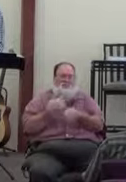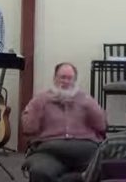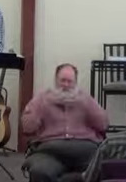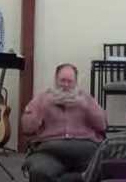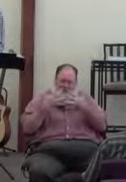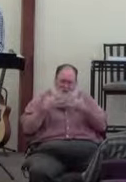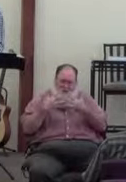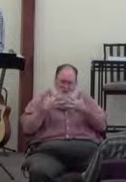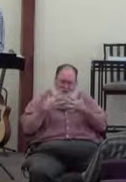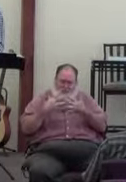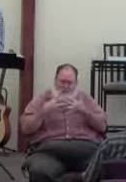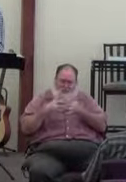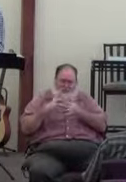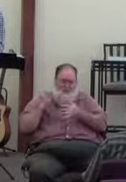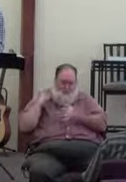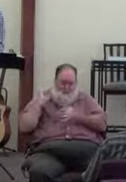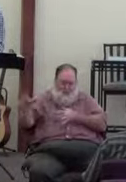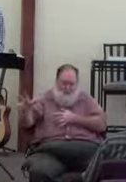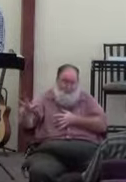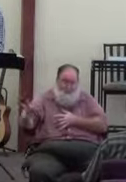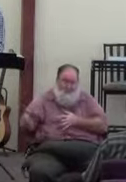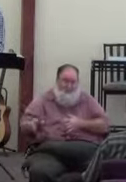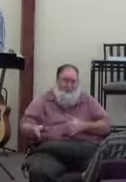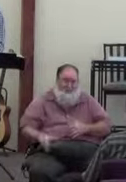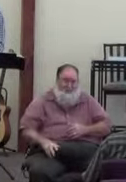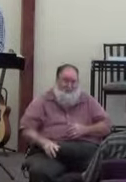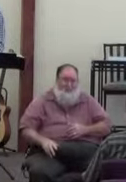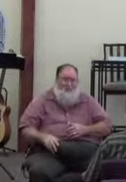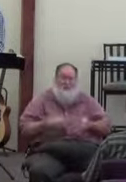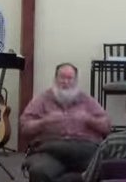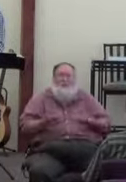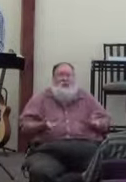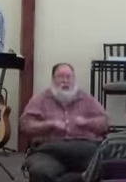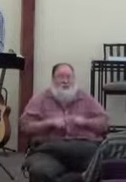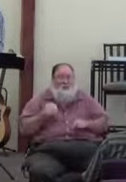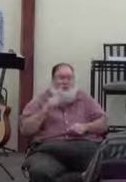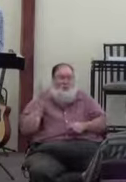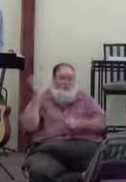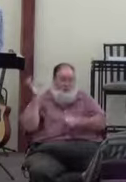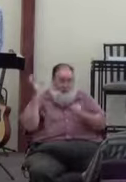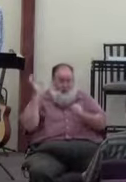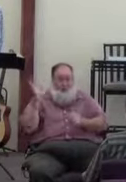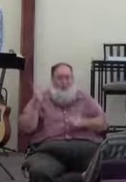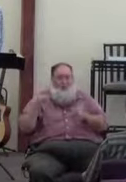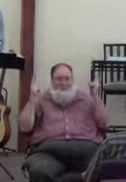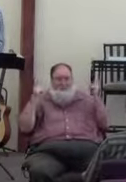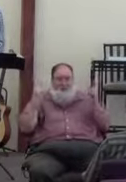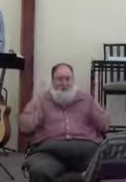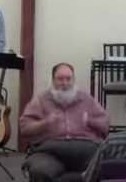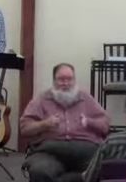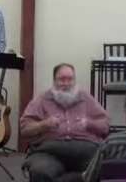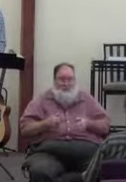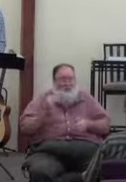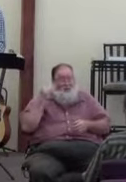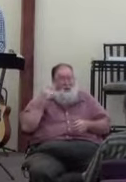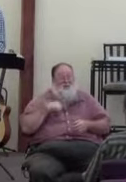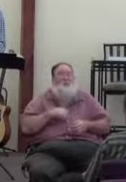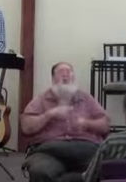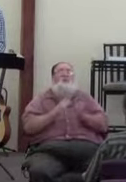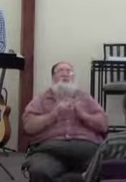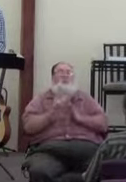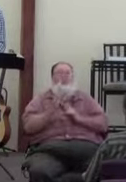No matter what happens, we win. We're winners. We're overcomers. And it's because of Jesus Christ, our Lord